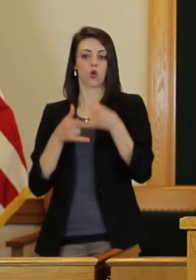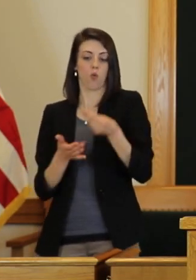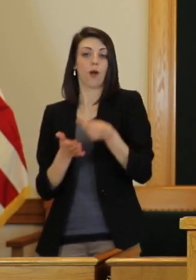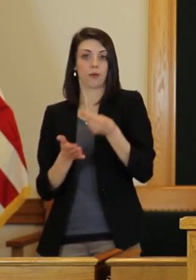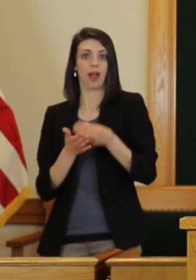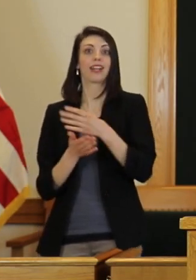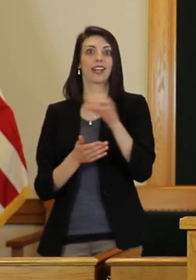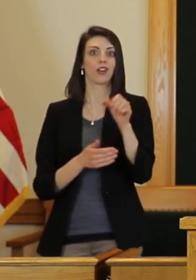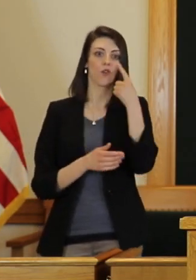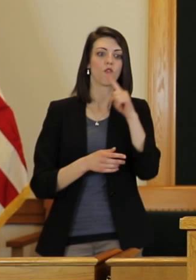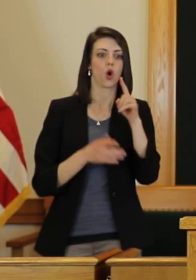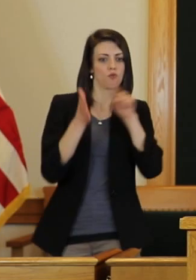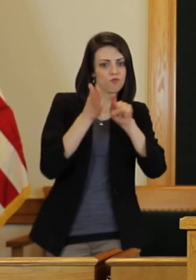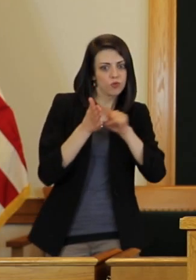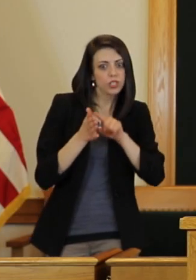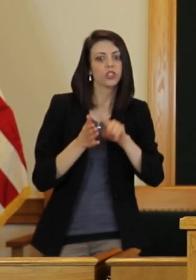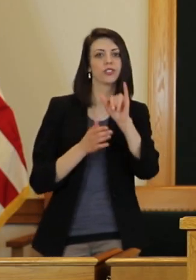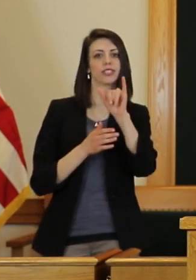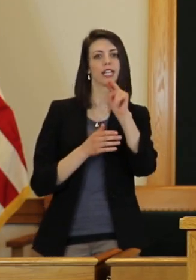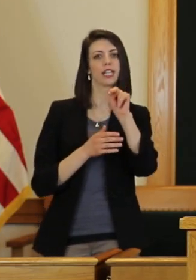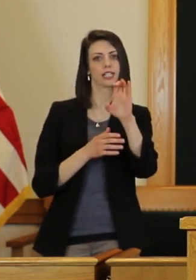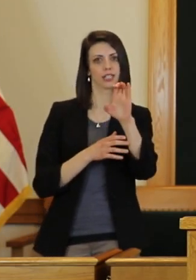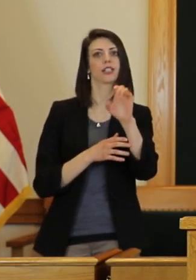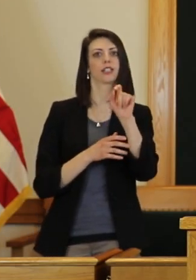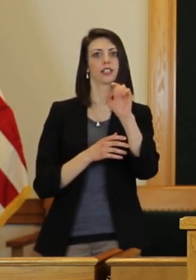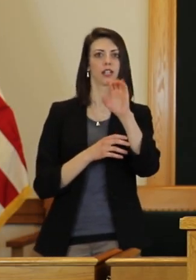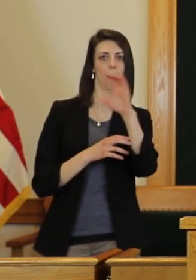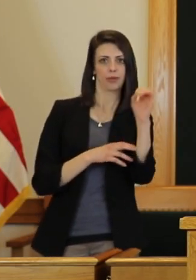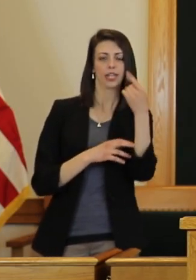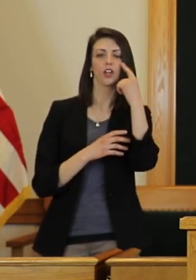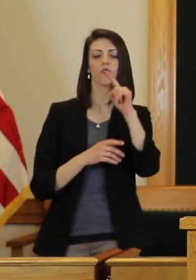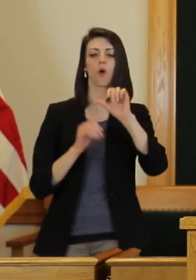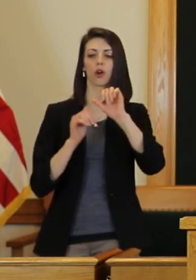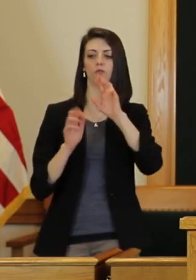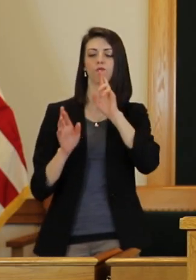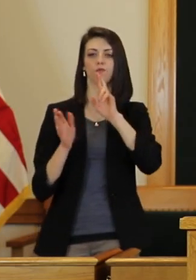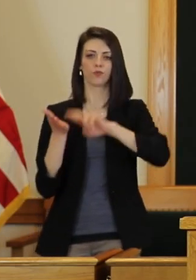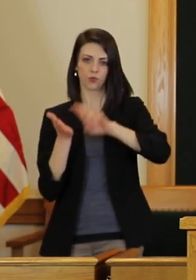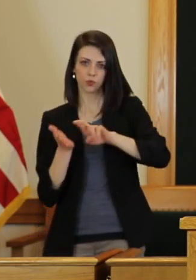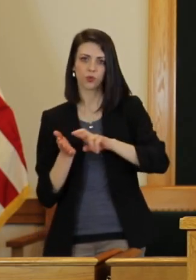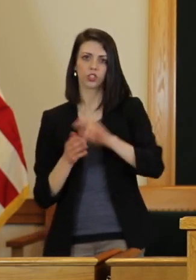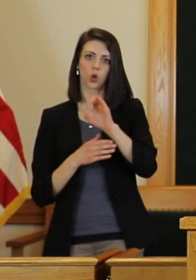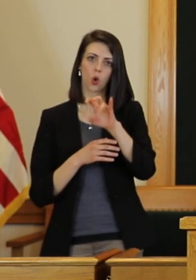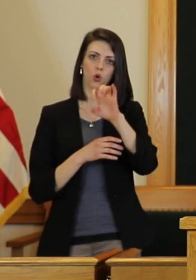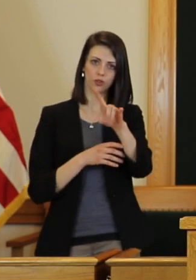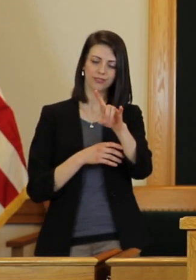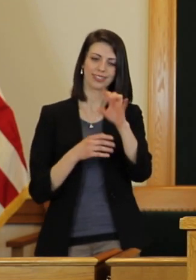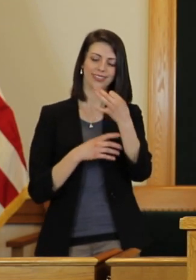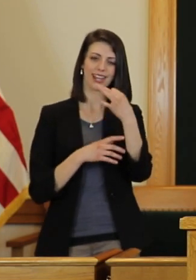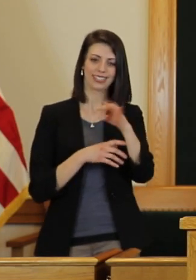from Health Research Incorporated to support coronavirus response activities. The funds will be used to support the public